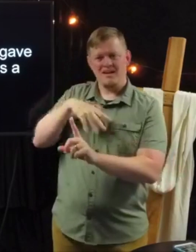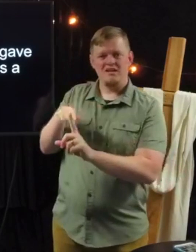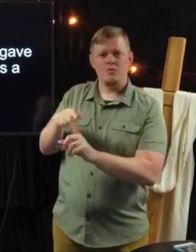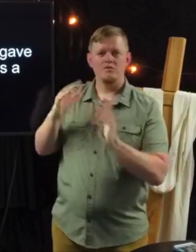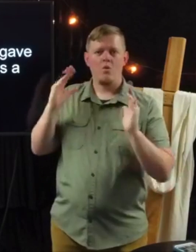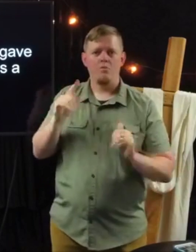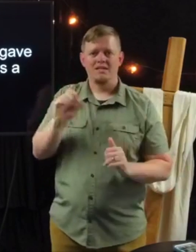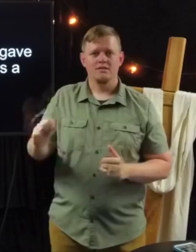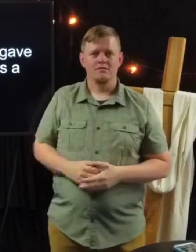impossible.